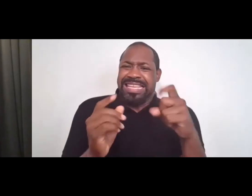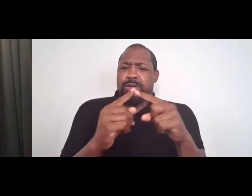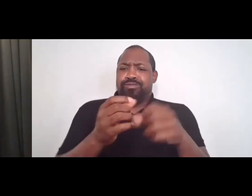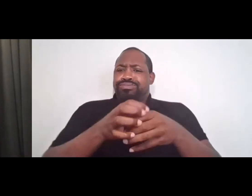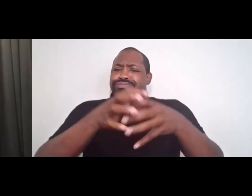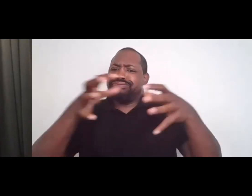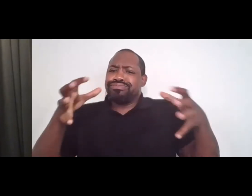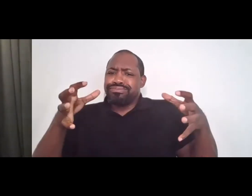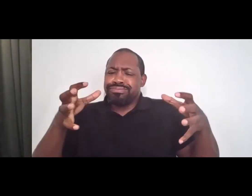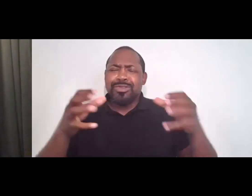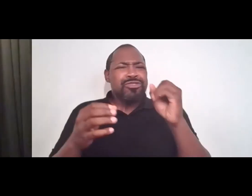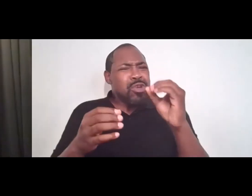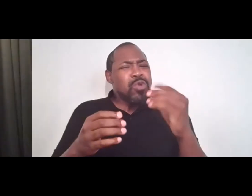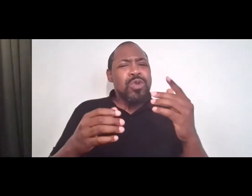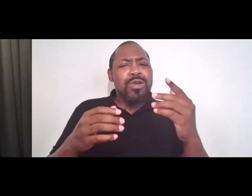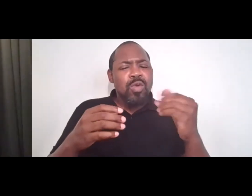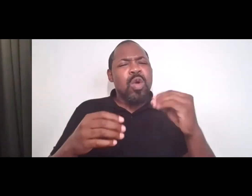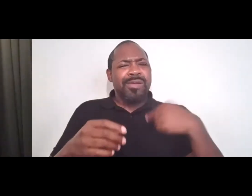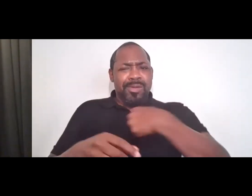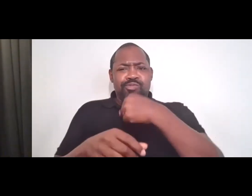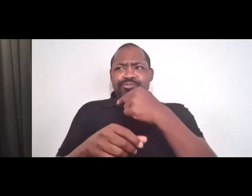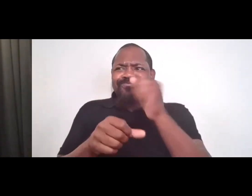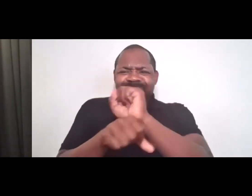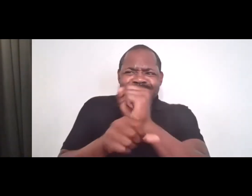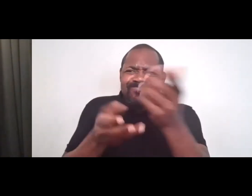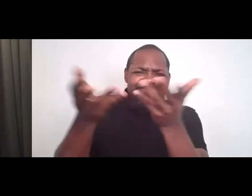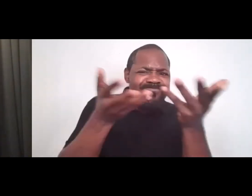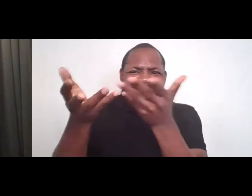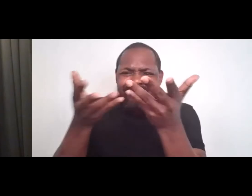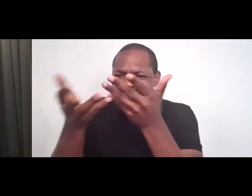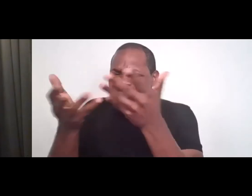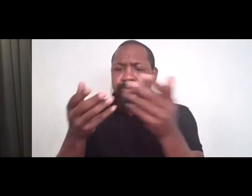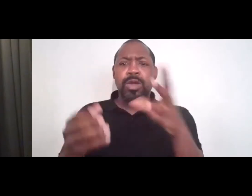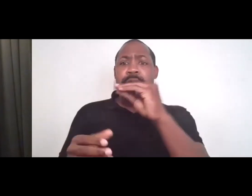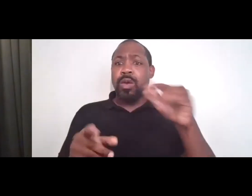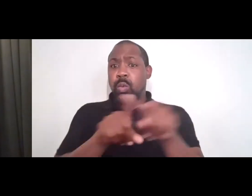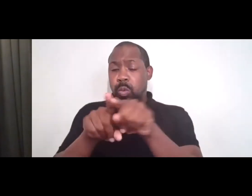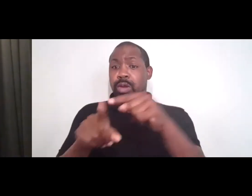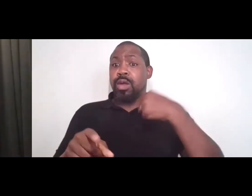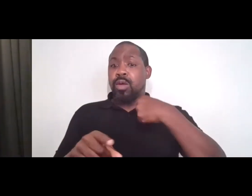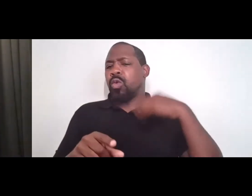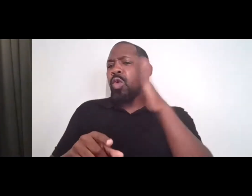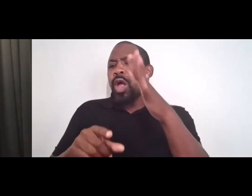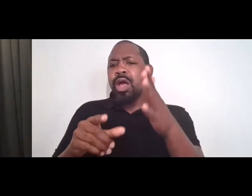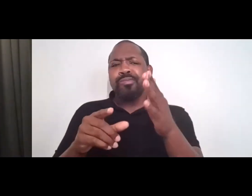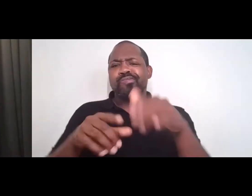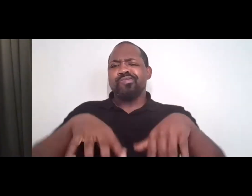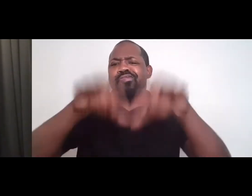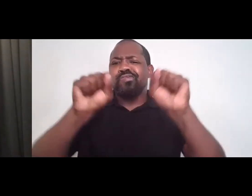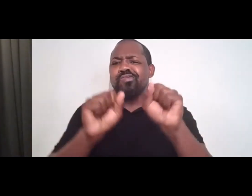is concerned about the small number of people who are within those communities who've already been vaccinated, and they